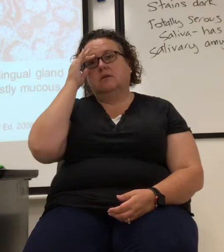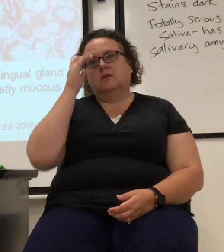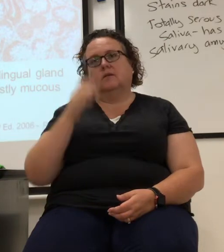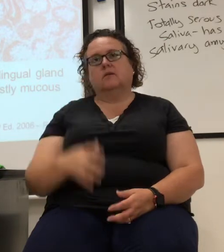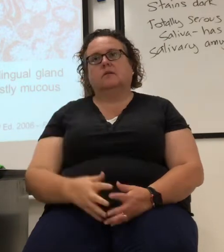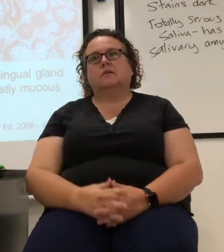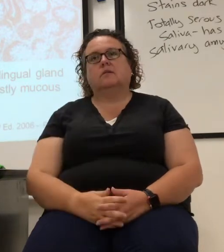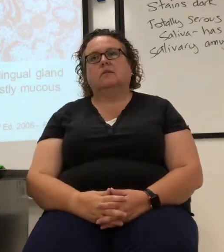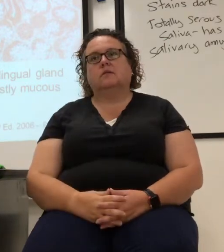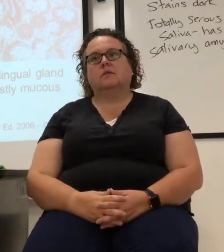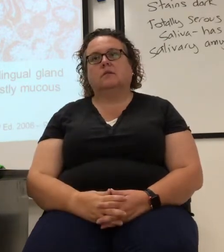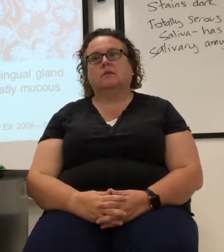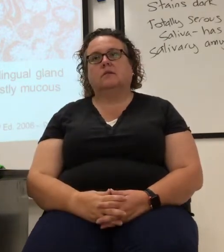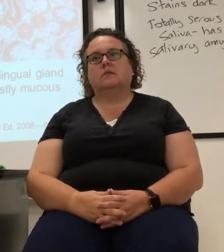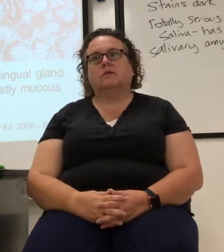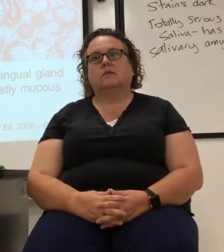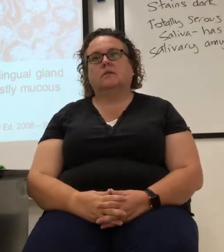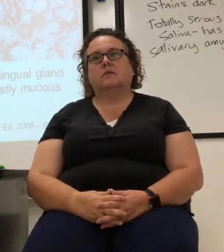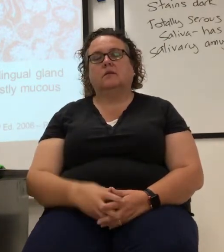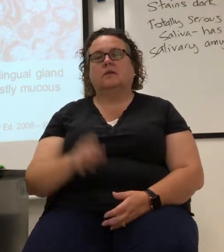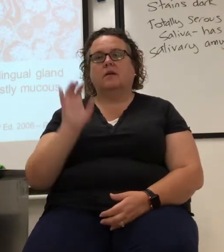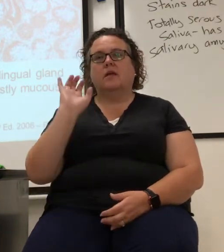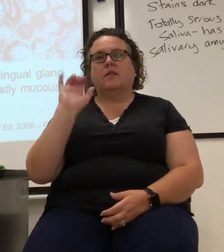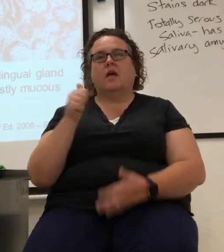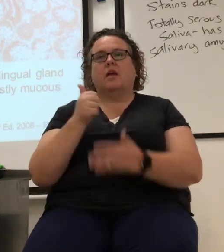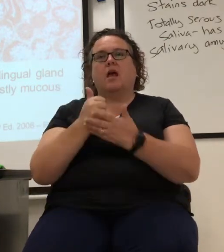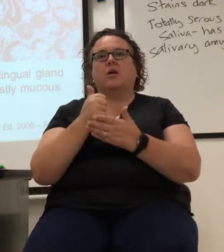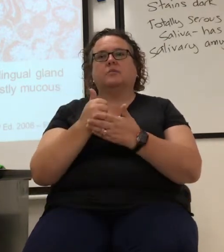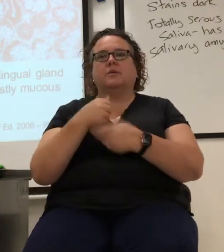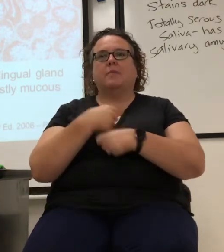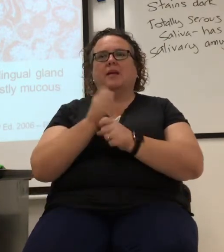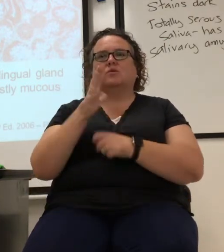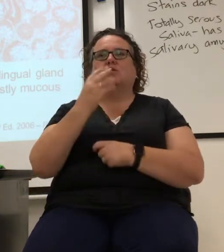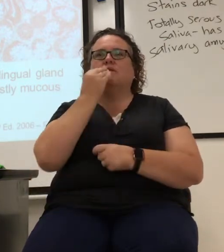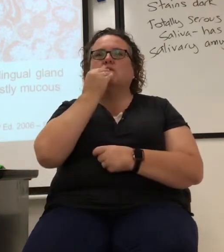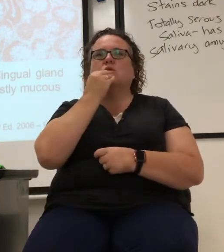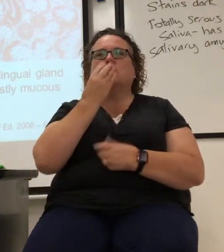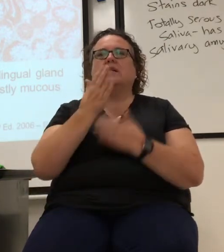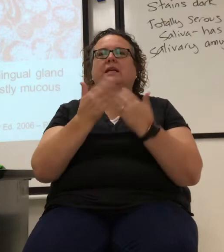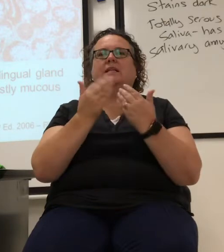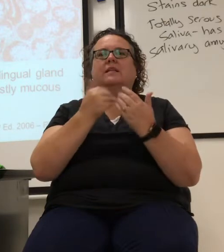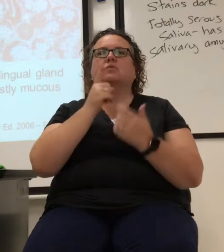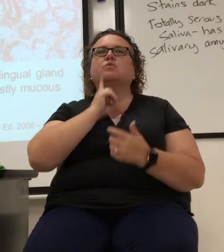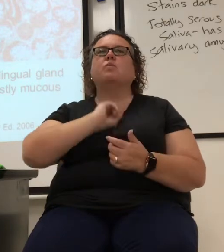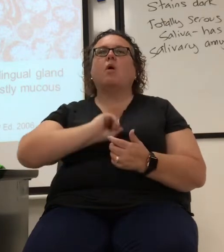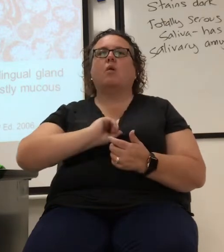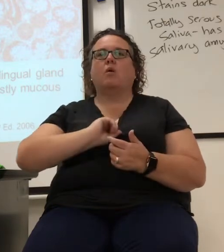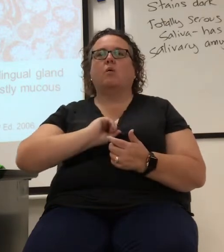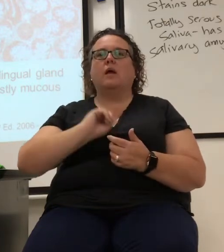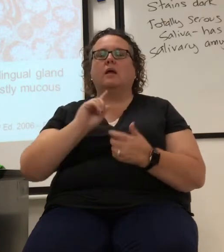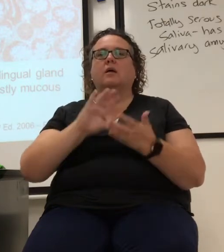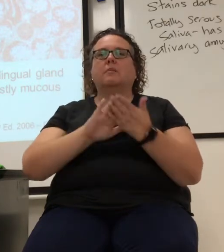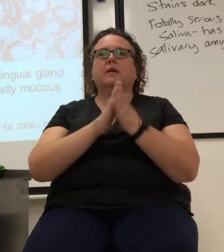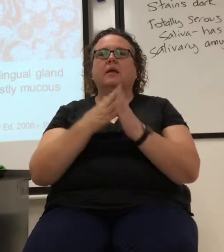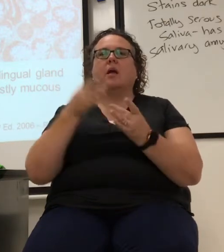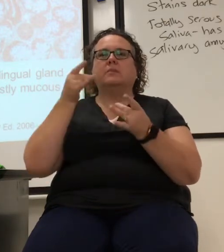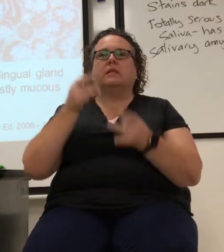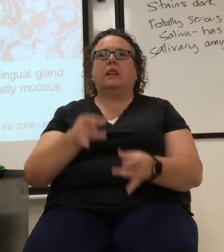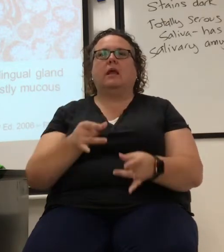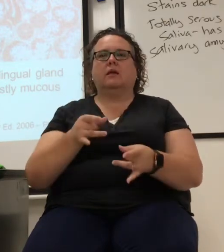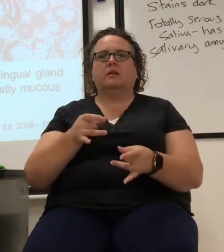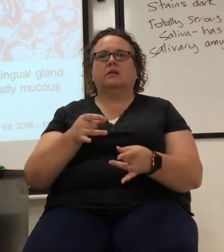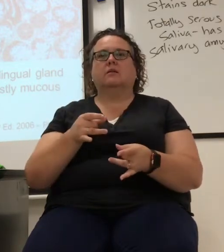M-U-C-I-N, that help, what makes the food easy to swallow, makes it slick, so it can slide down back of your